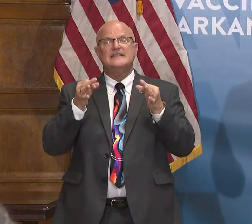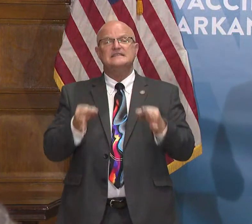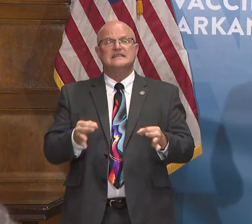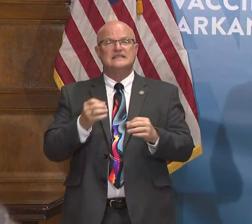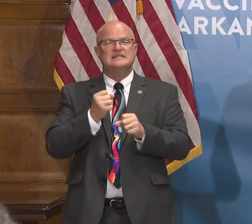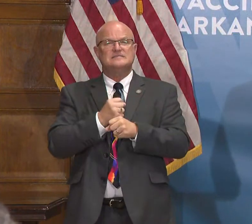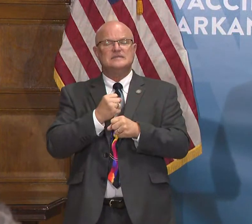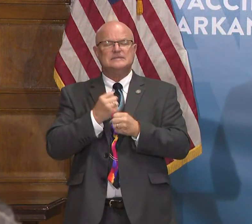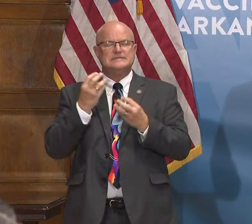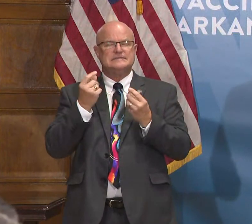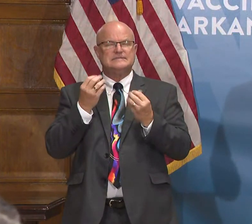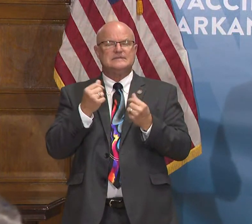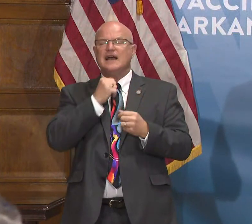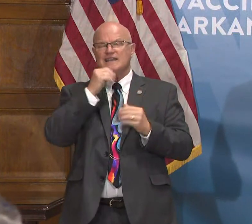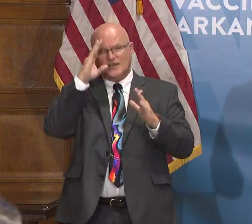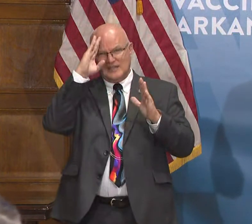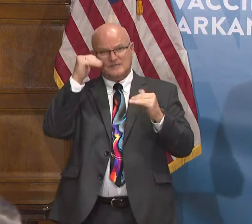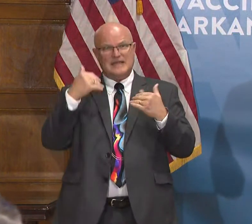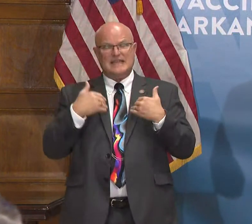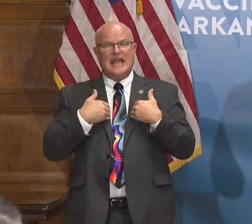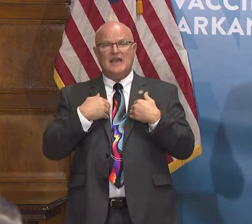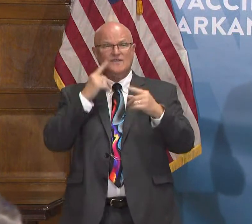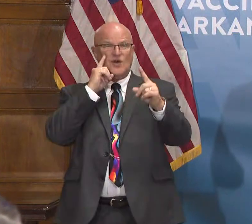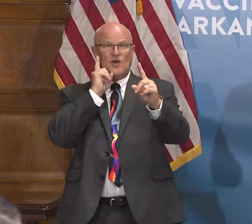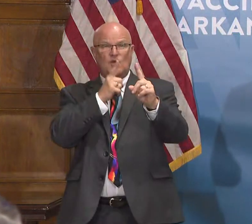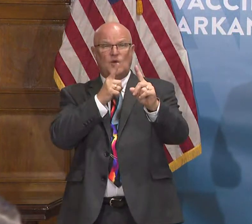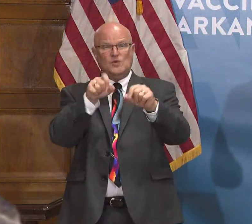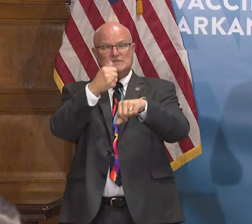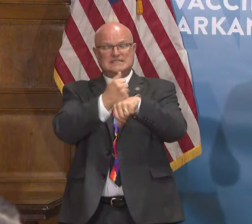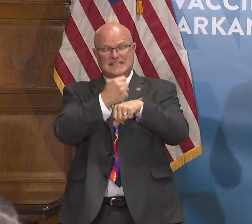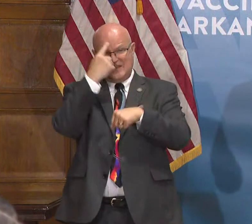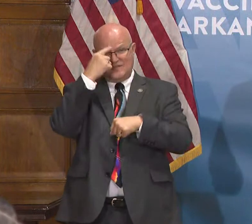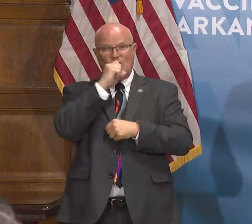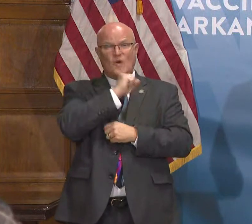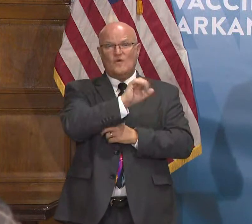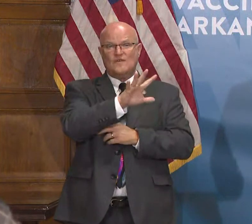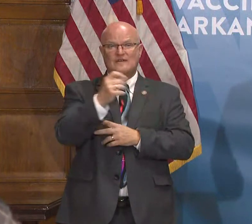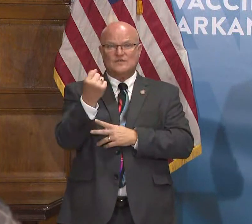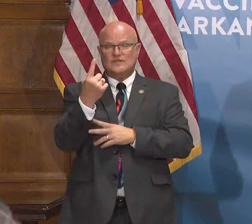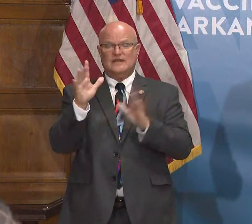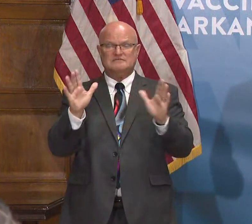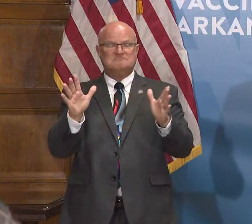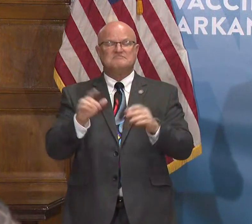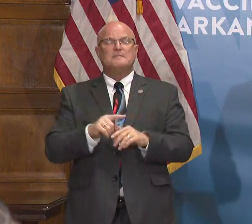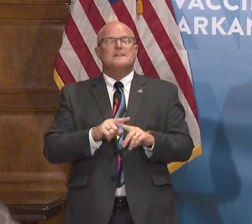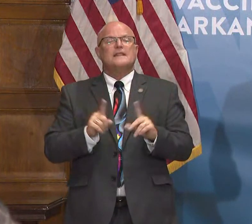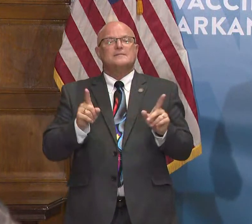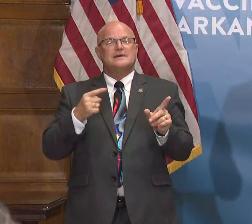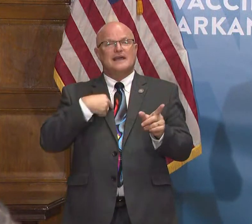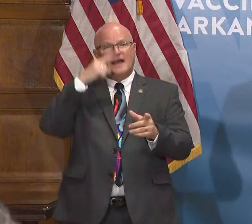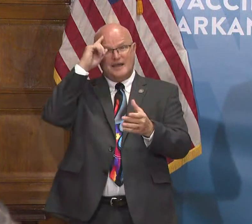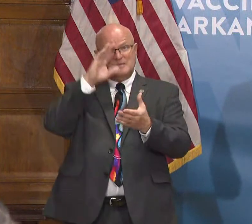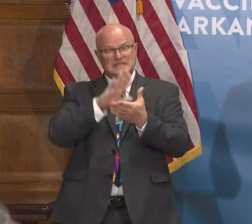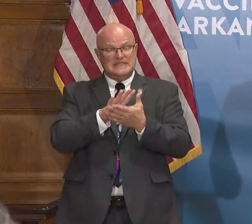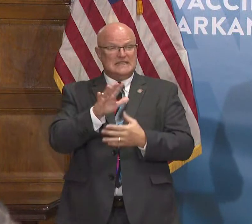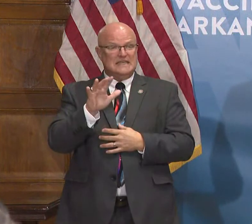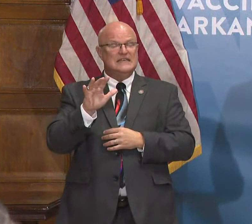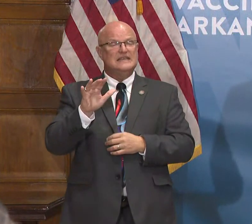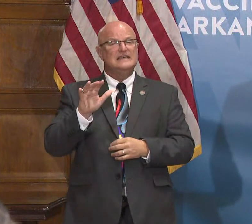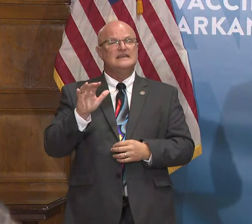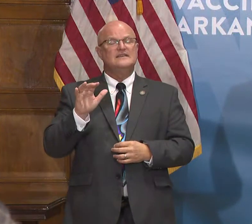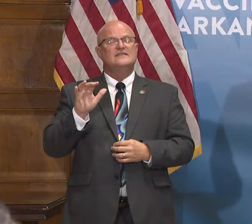they have to make, I don't expect to have a goal set for that age group. I do believe that